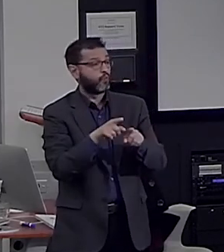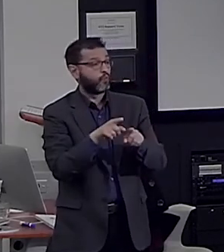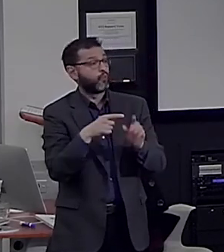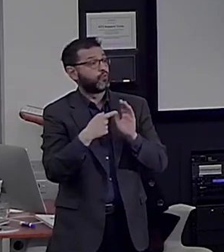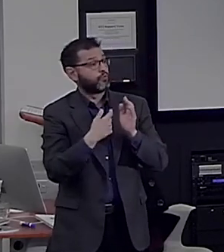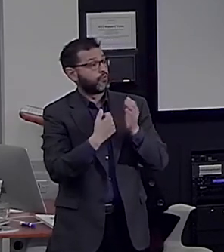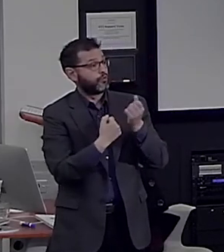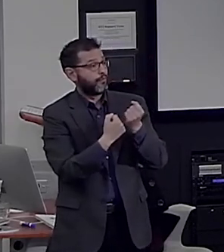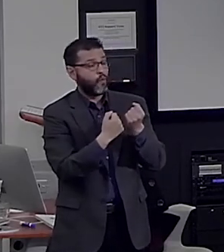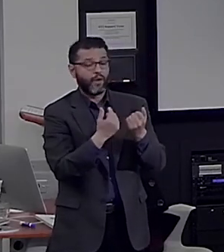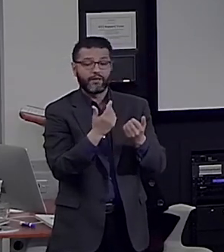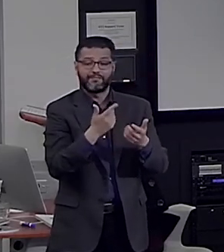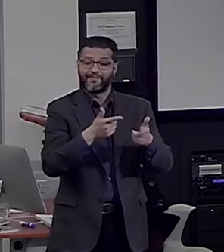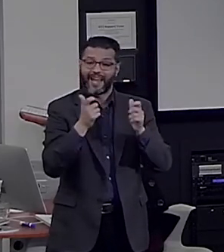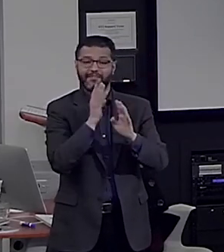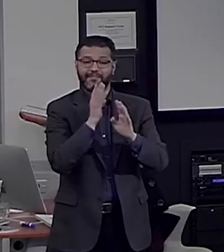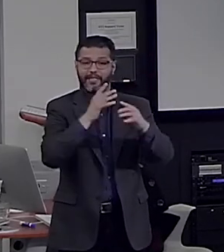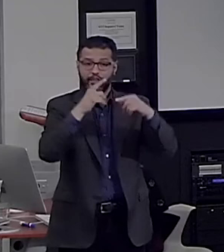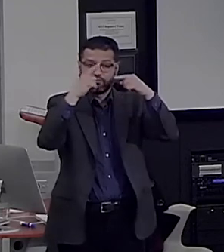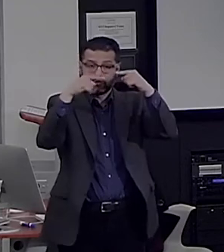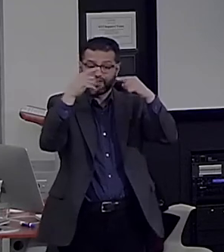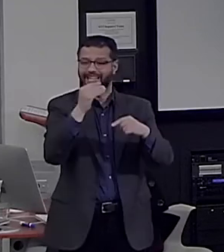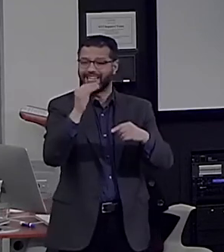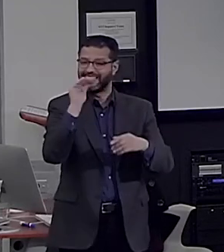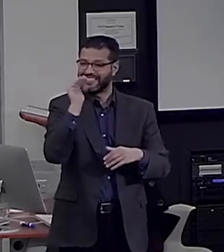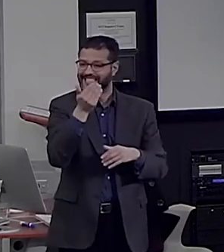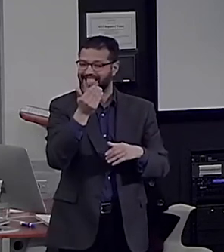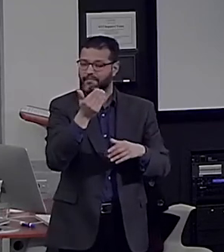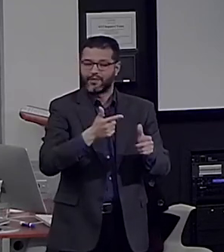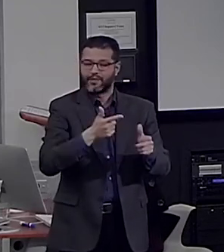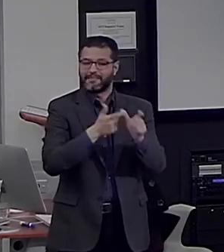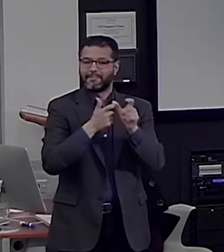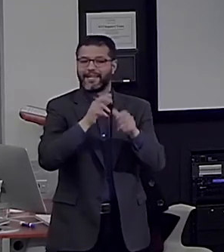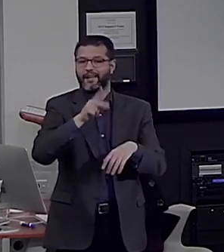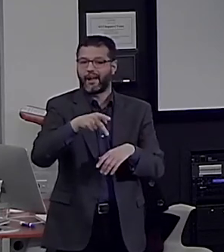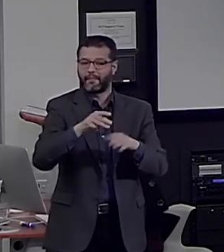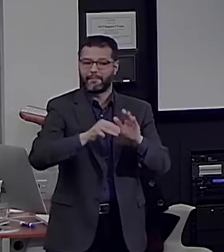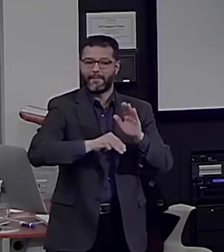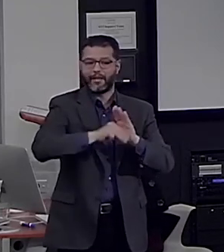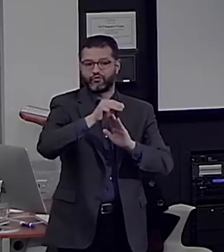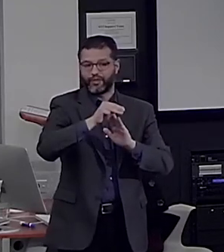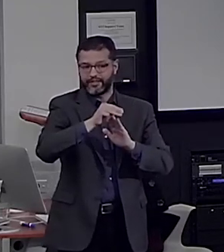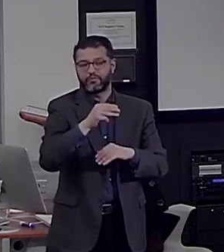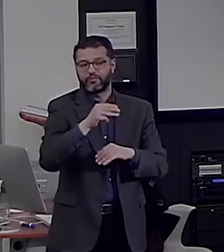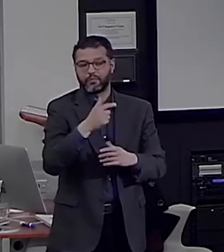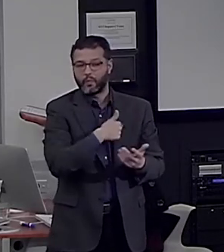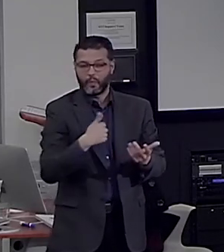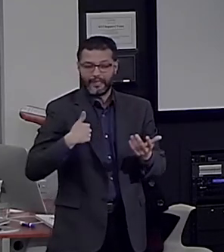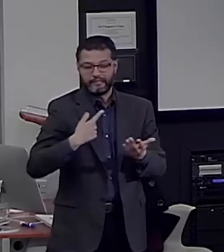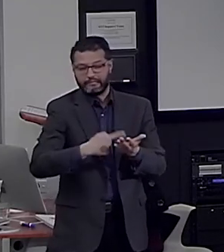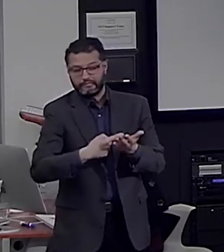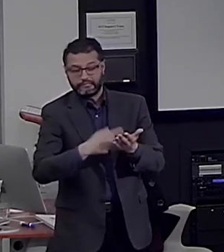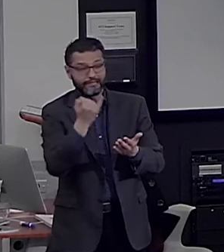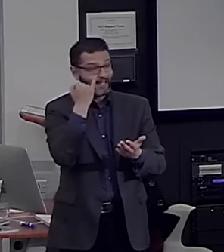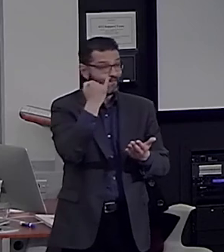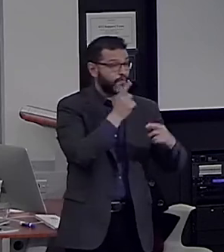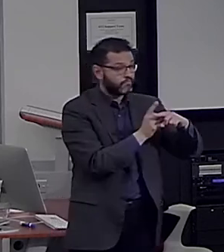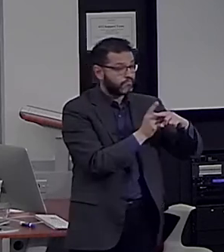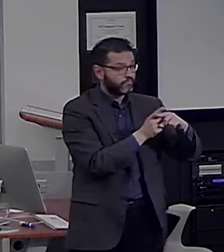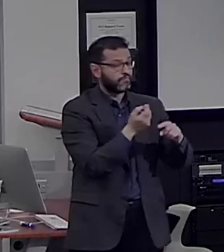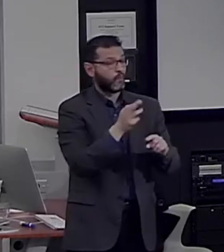hemisphere but accelerate the maturational trajectory we talked a lot about whether that's good or not good we can discuss that a little bit